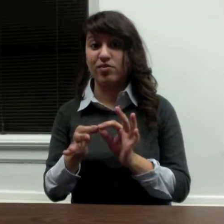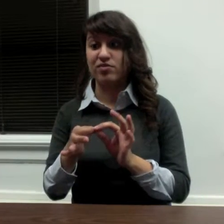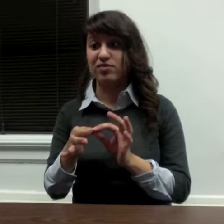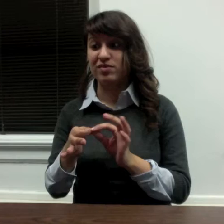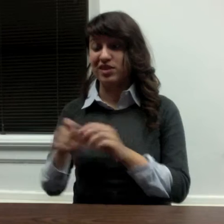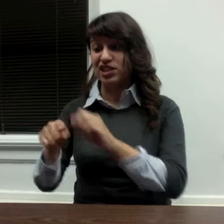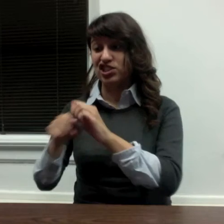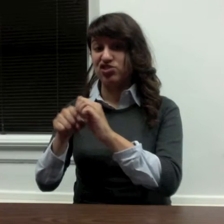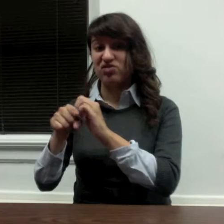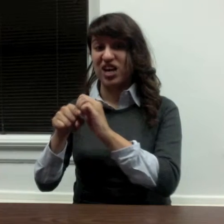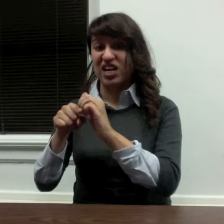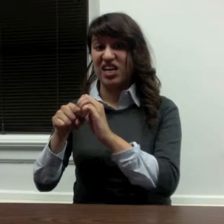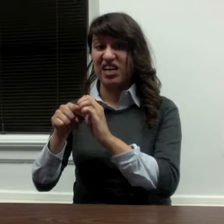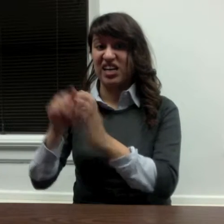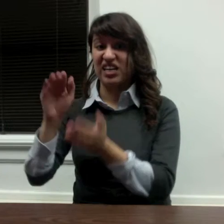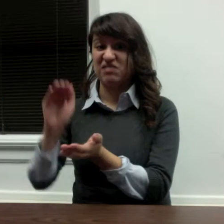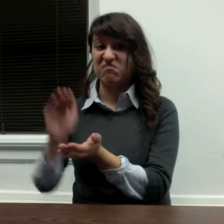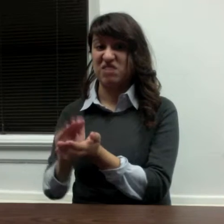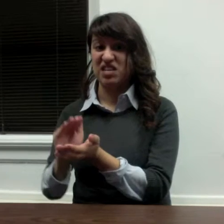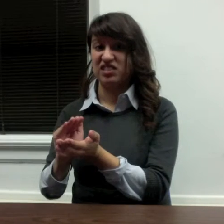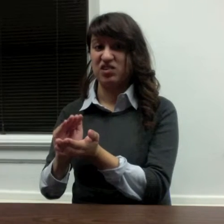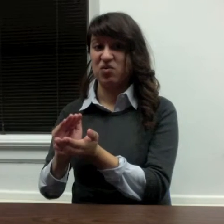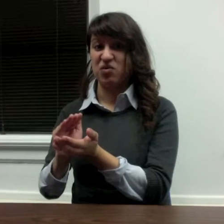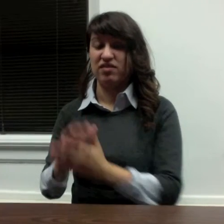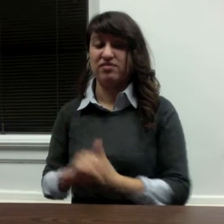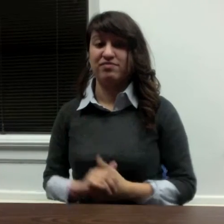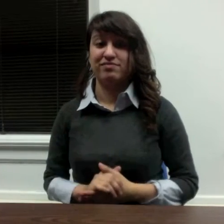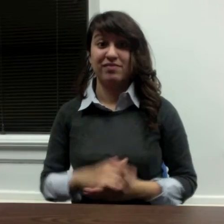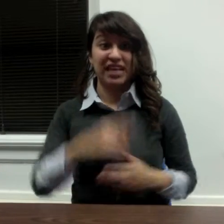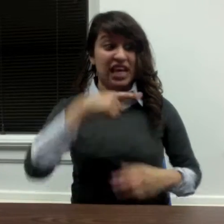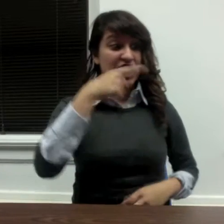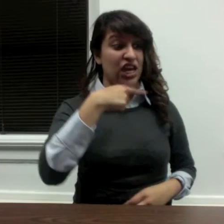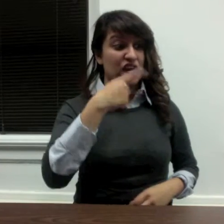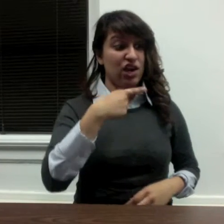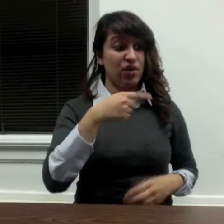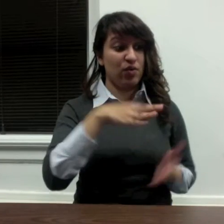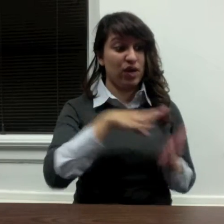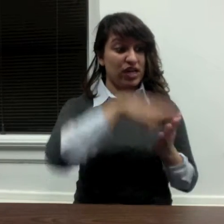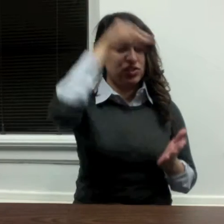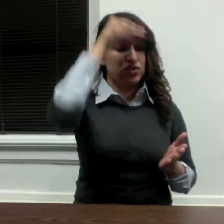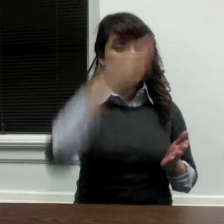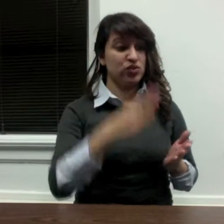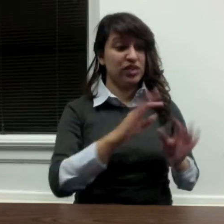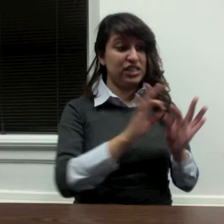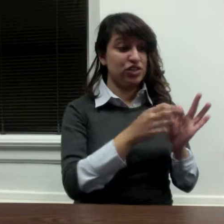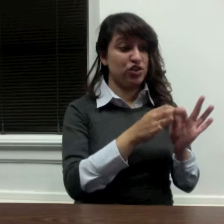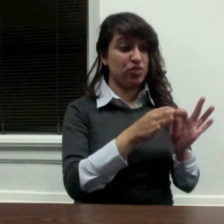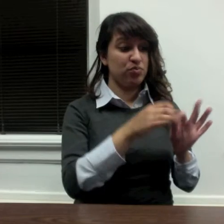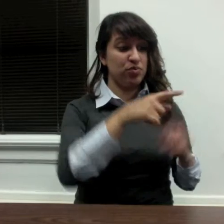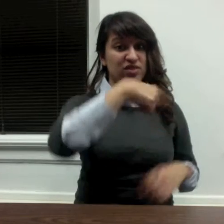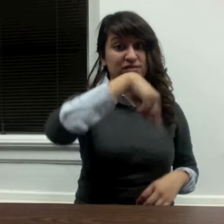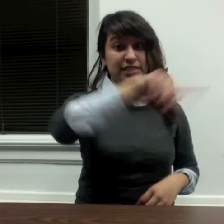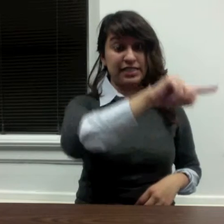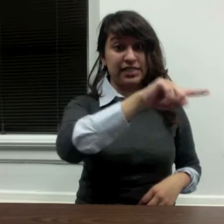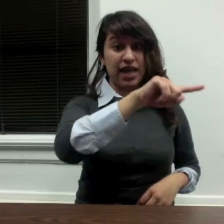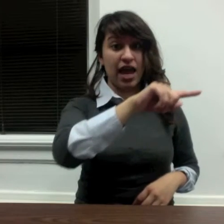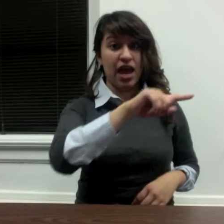Hearing interpreting students go through a certification program or an associate's degree